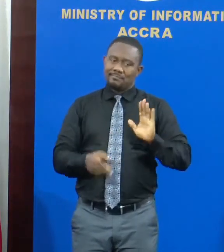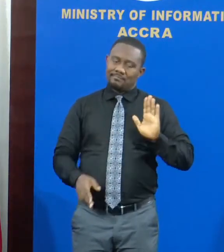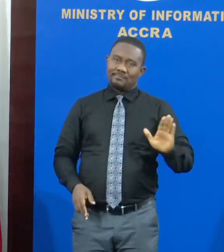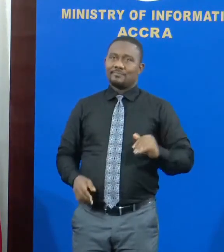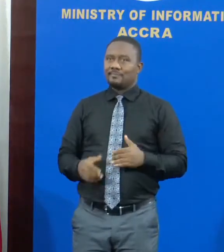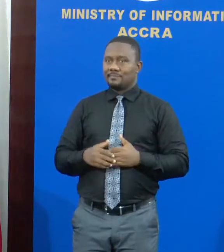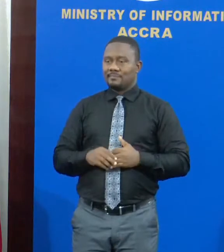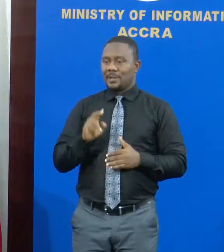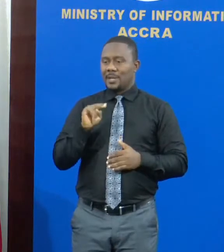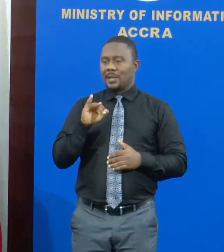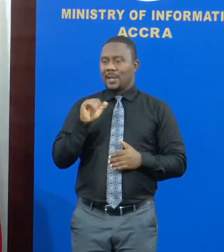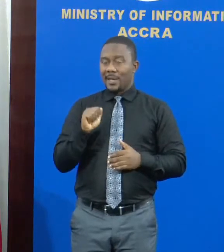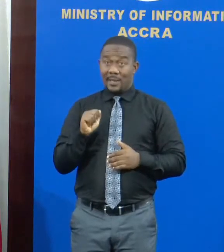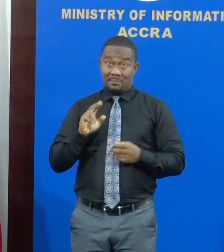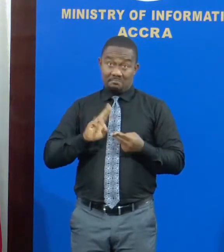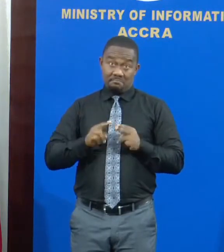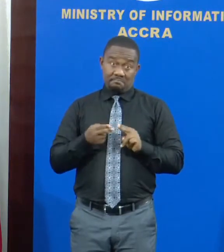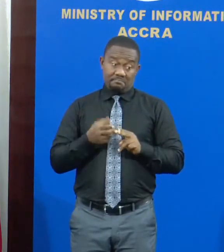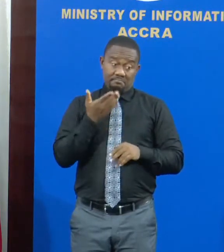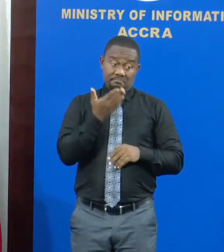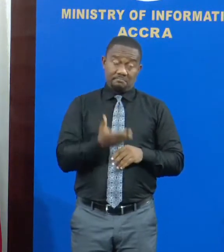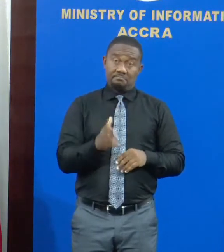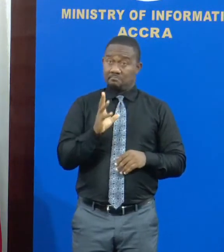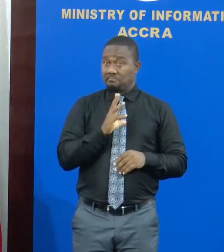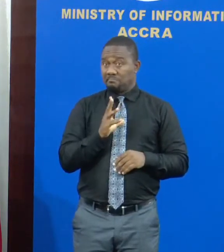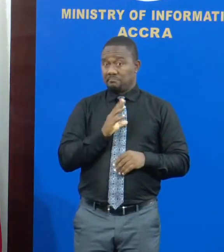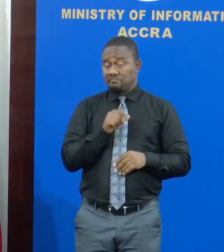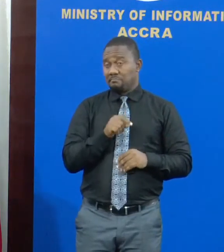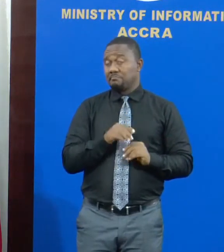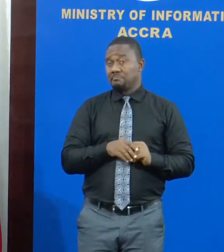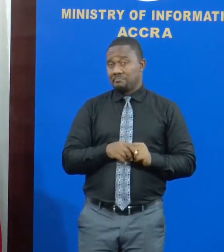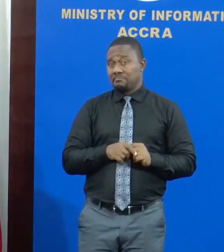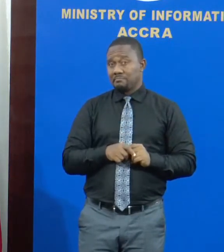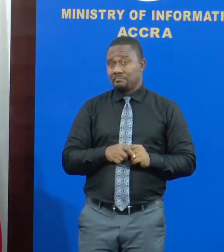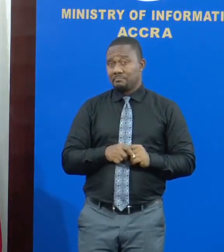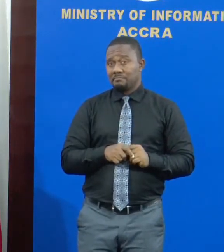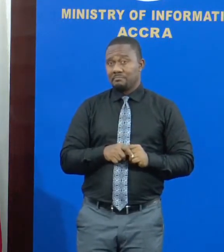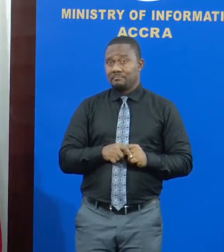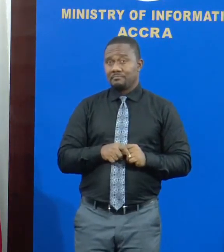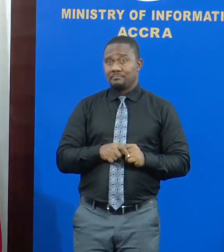That is the NIA number. That is the personal ID on the Ghana card.